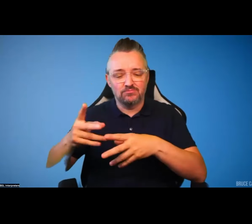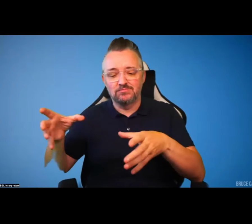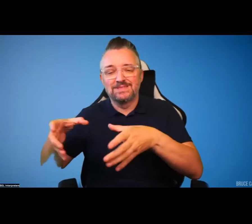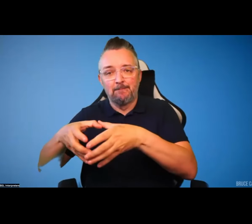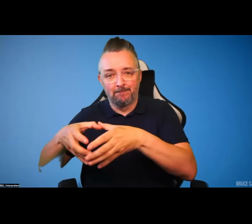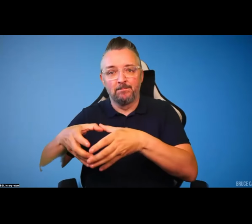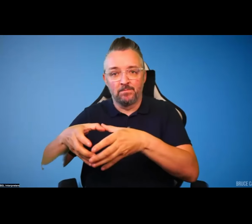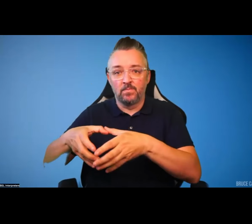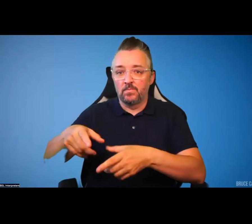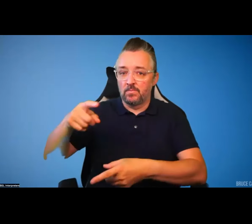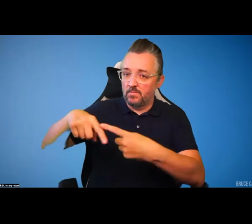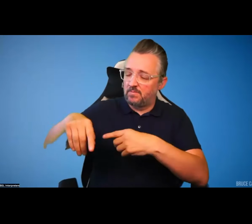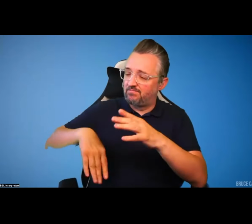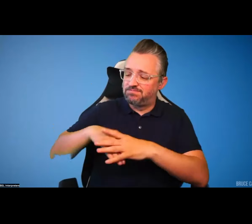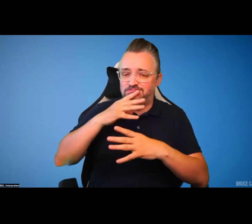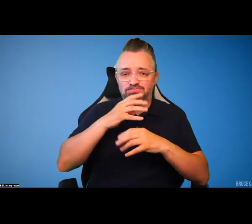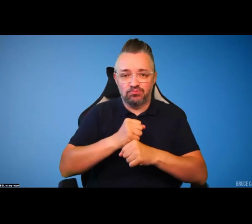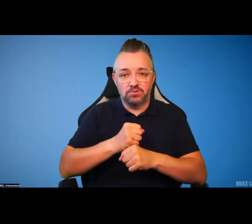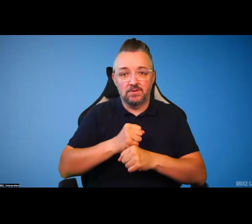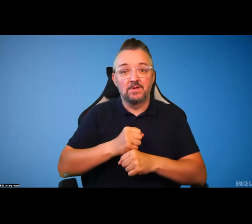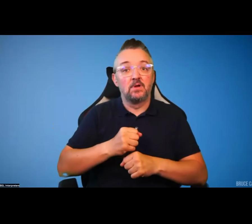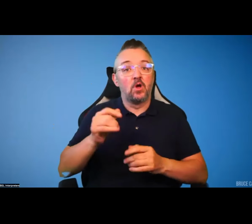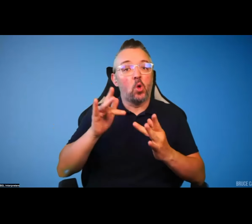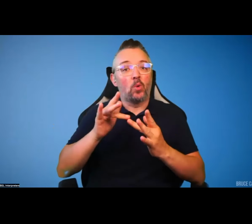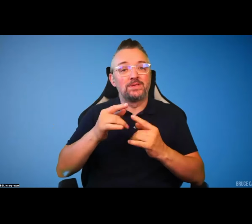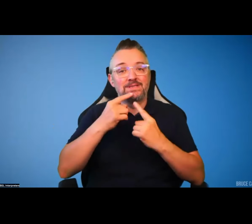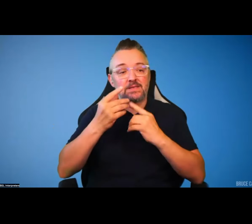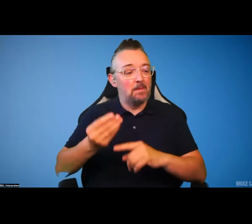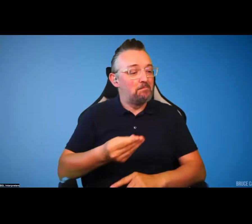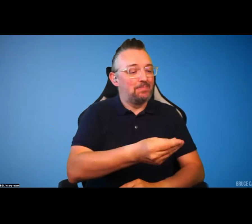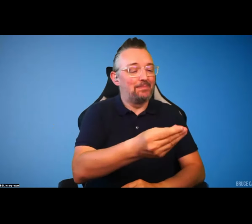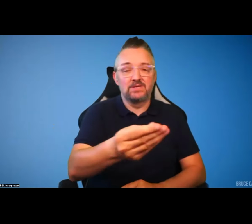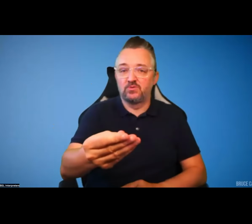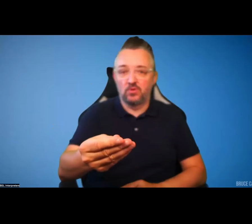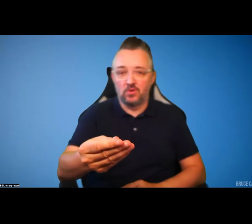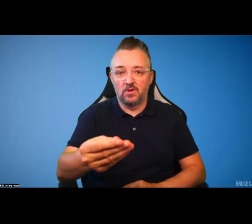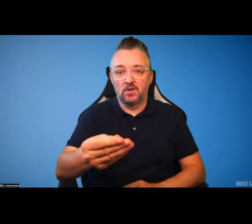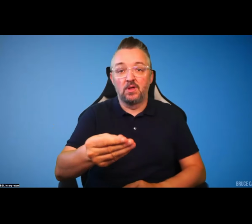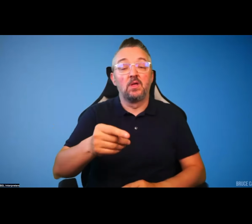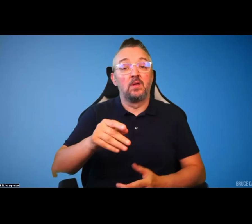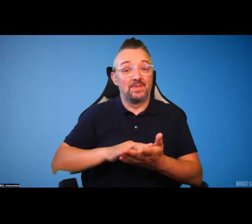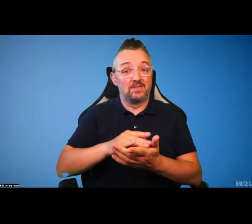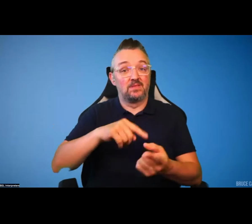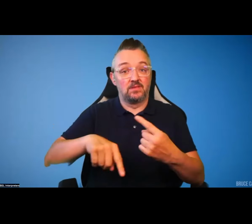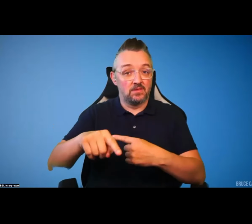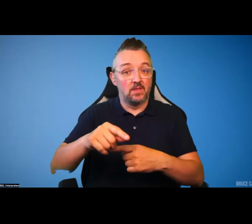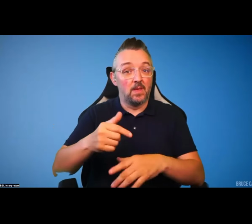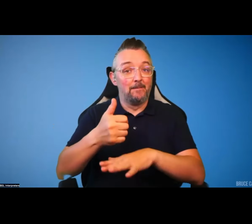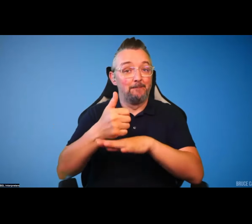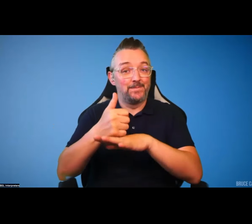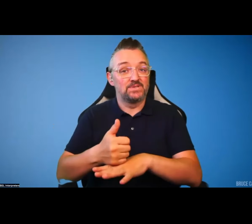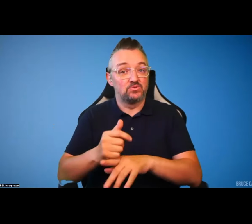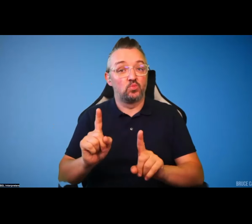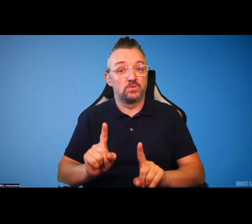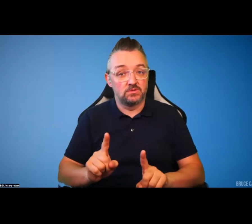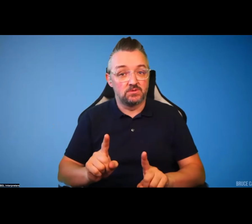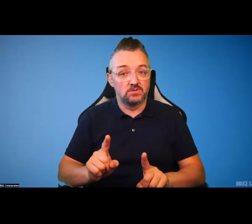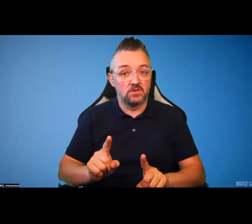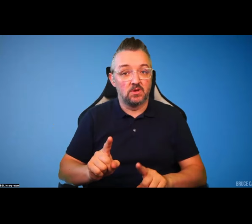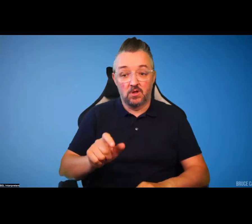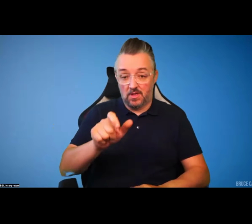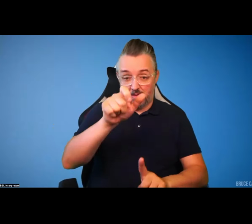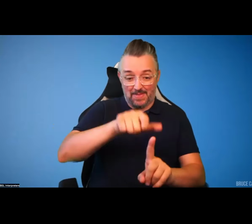They don't pass on the contact details to the contacts who are named. And it's all based on the person who has